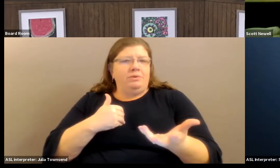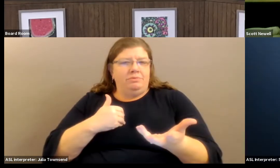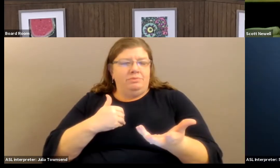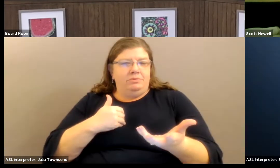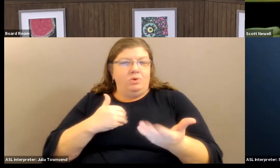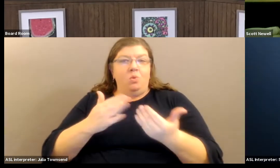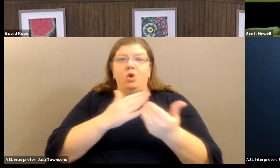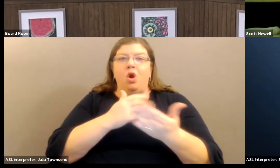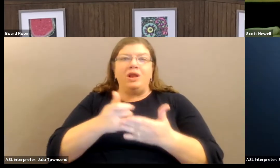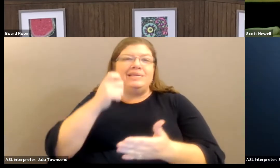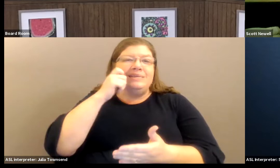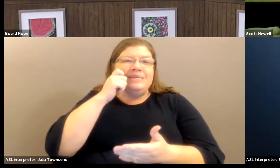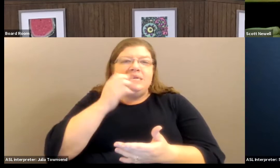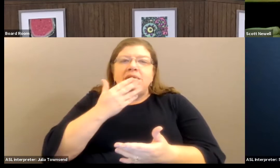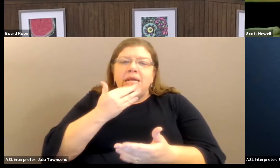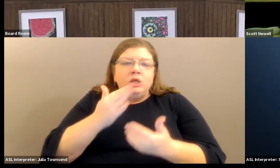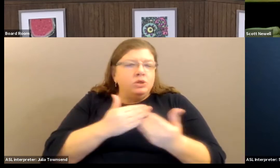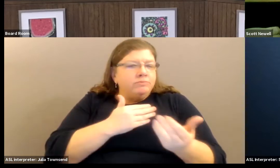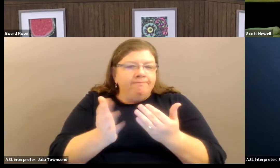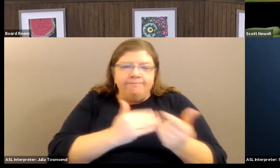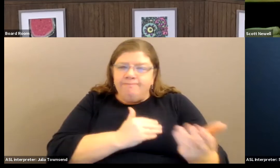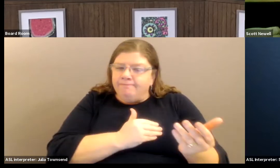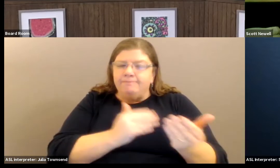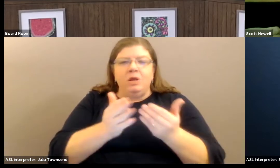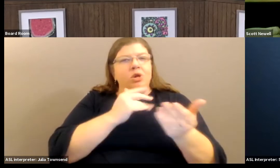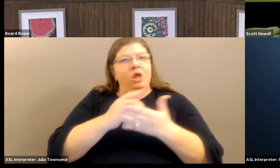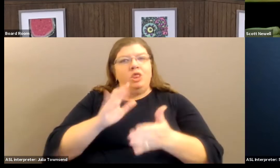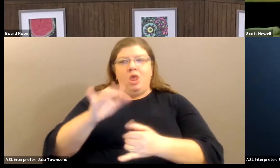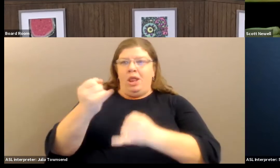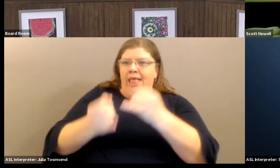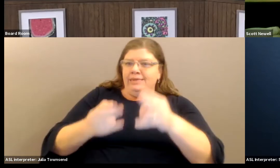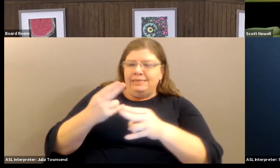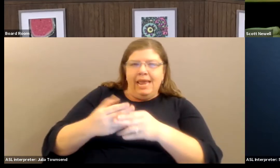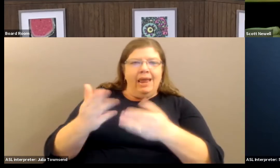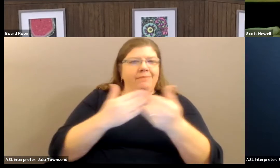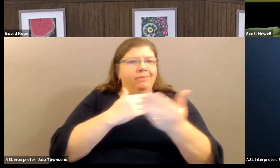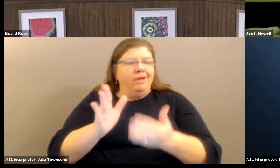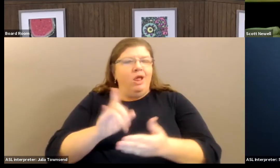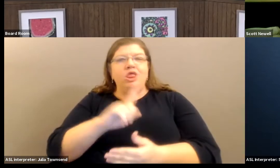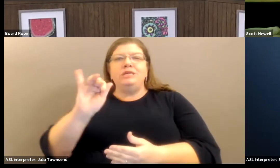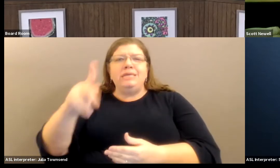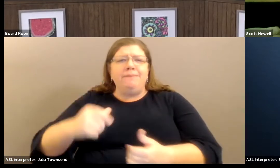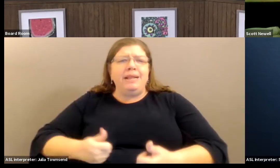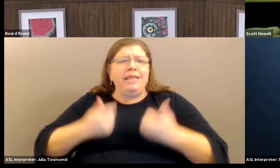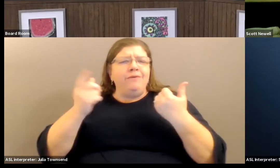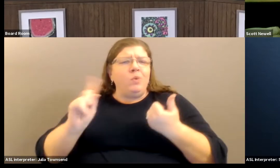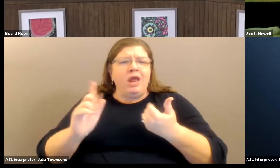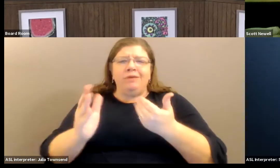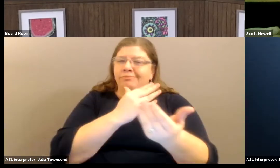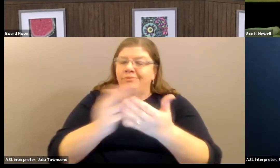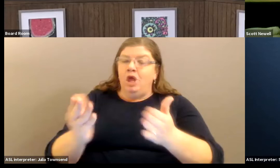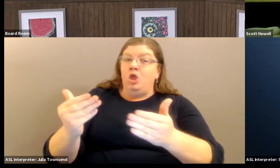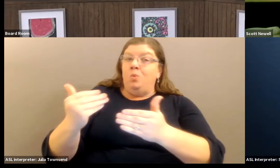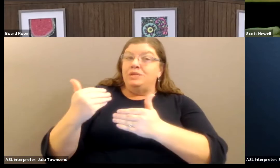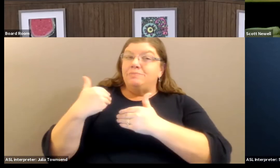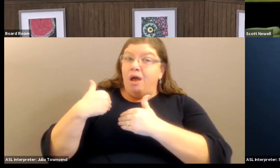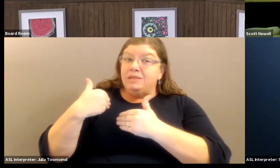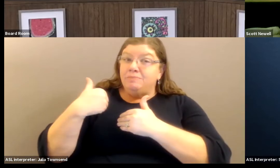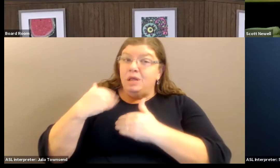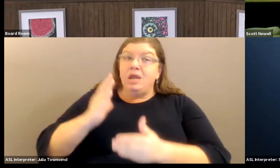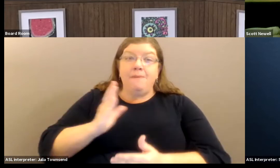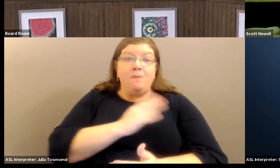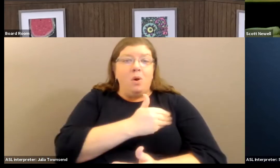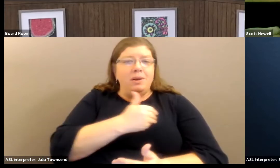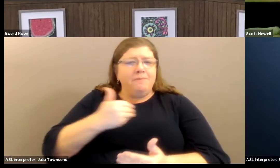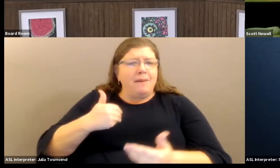of the skin color, regardless of the last name or the zip code. The responsibility of a board member is